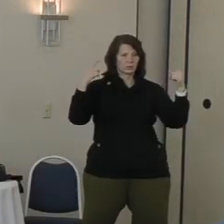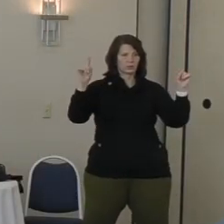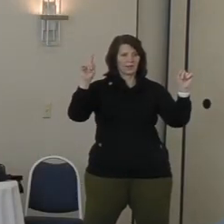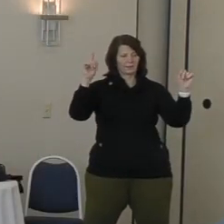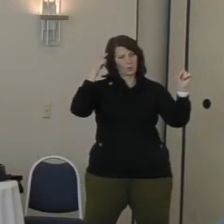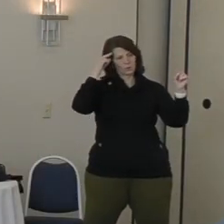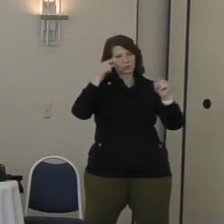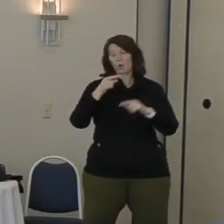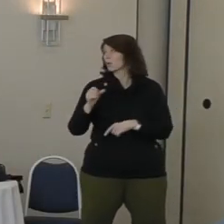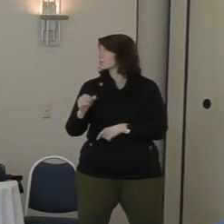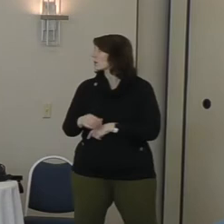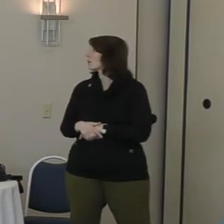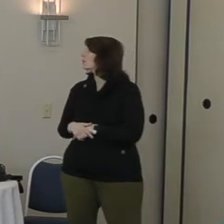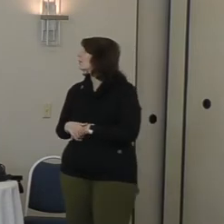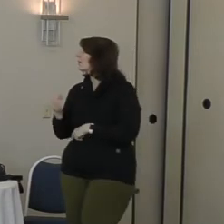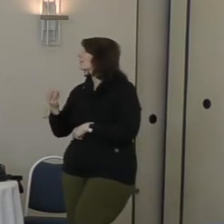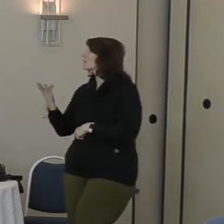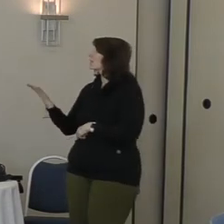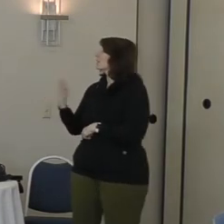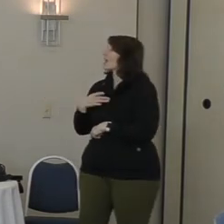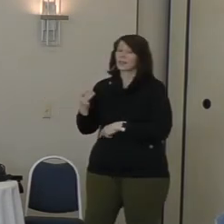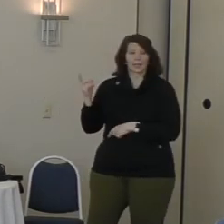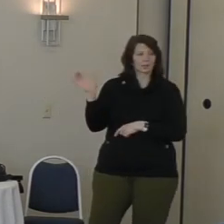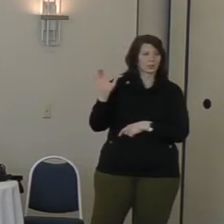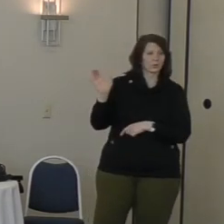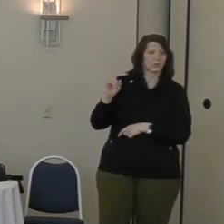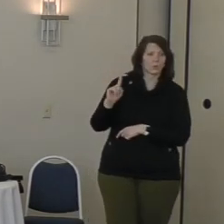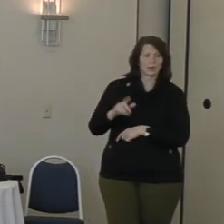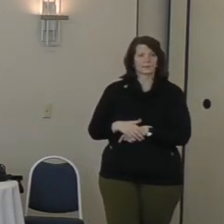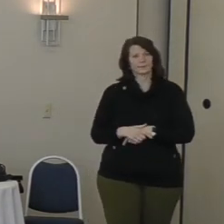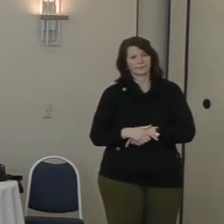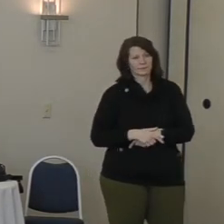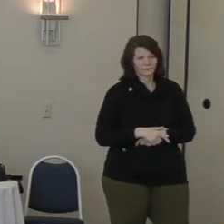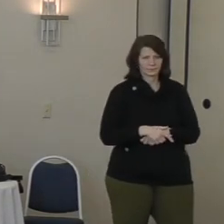goals. A few things that I like to do. One,